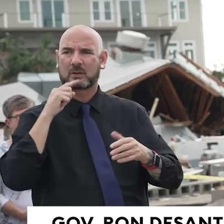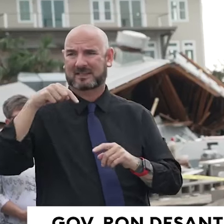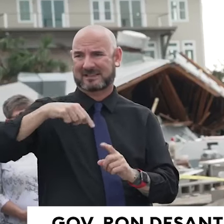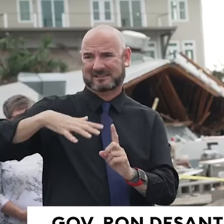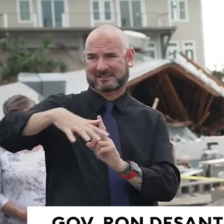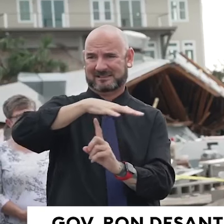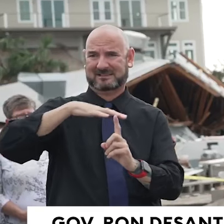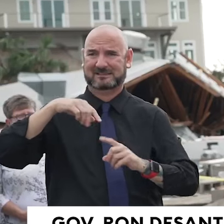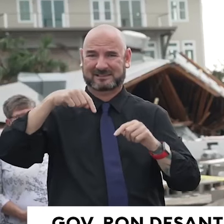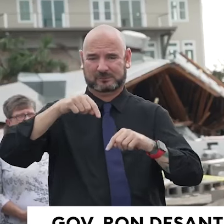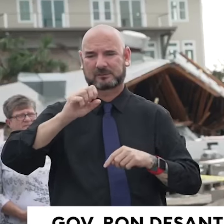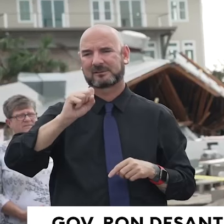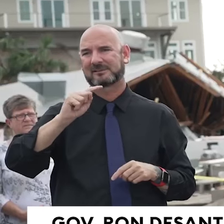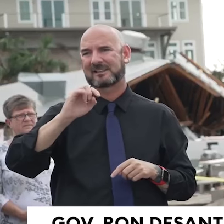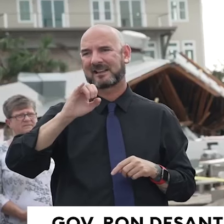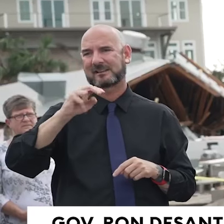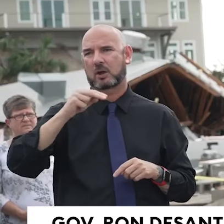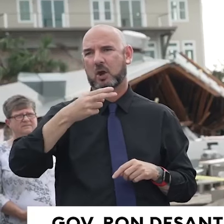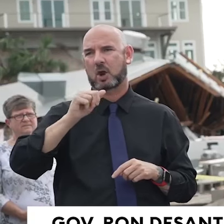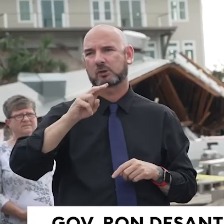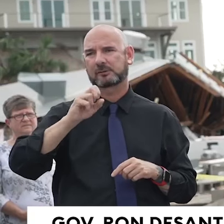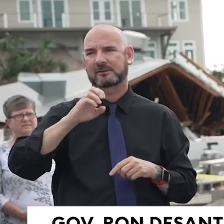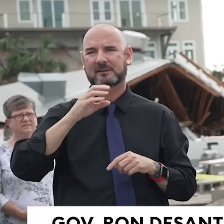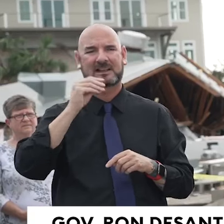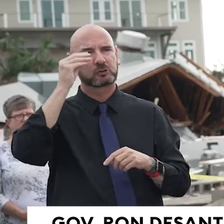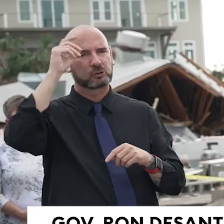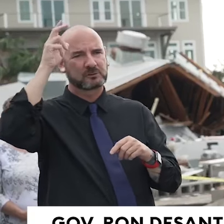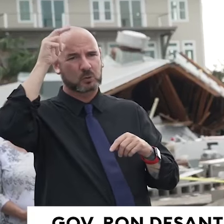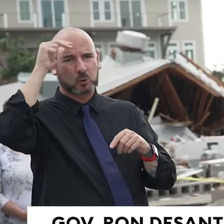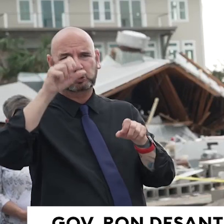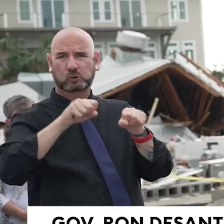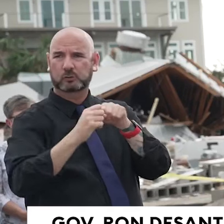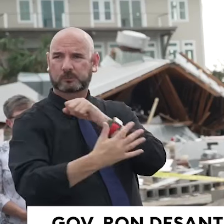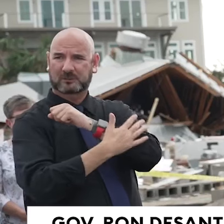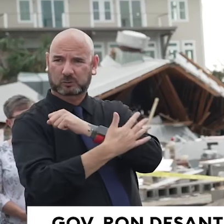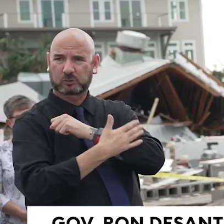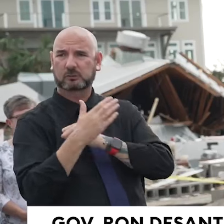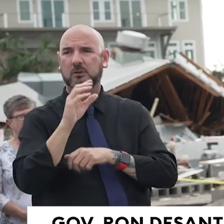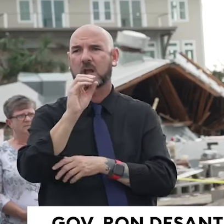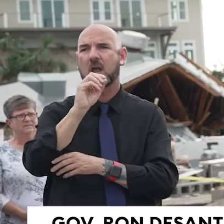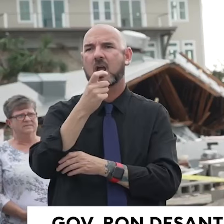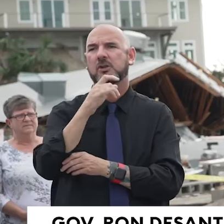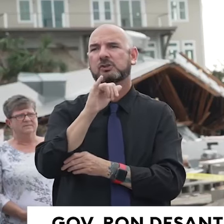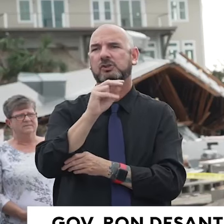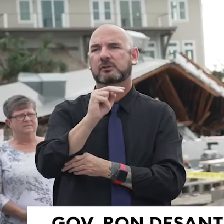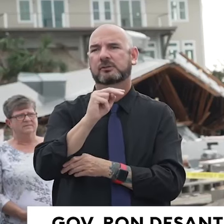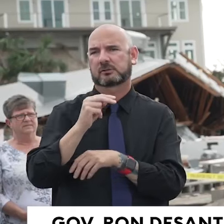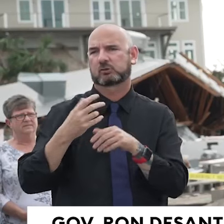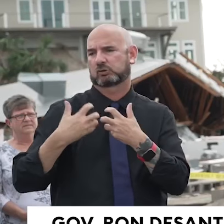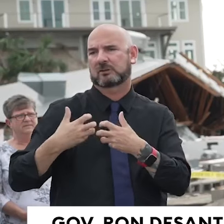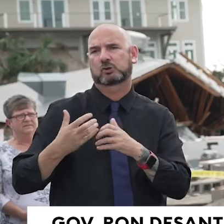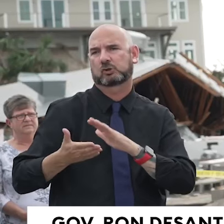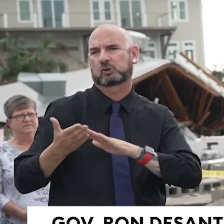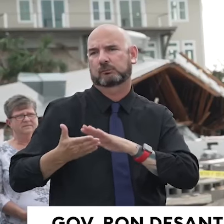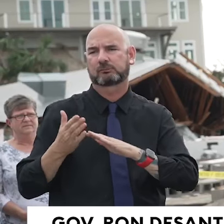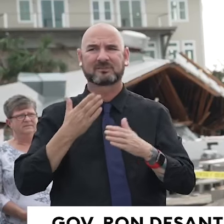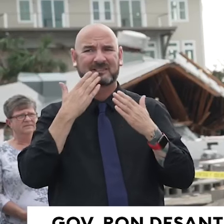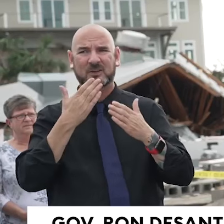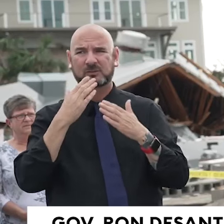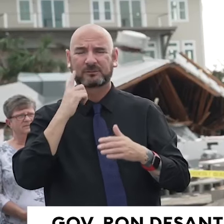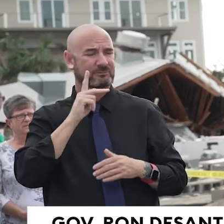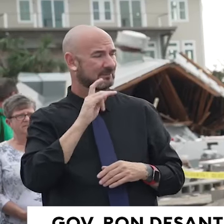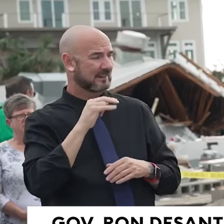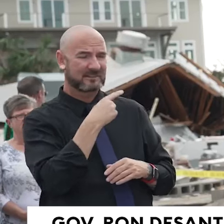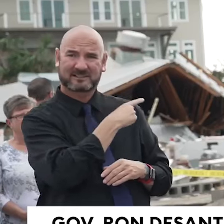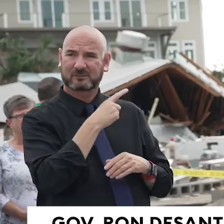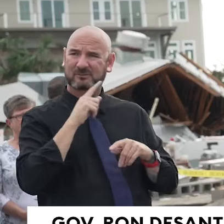22 oxygen regulators. So I want to thank Kevin and his team for getting those done very, very quickly. The